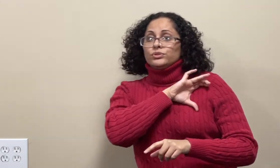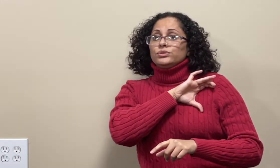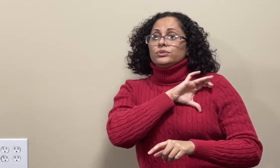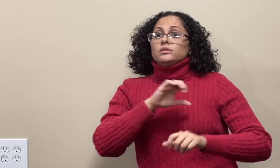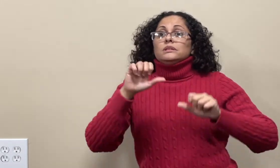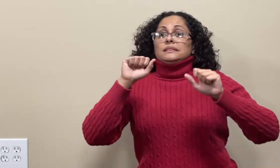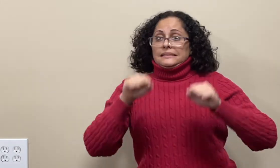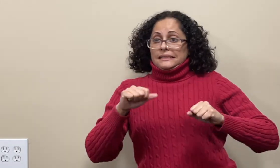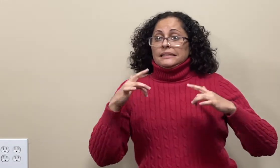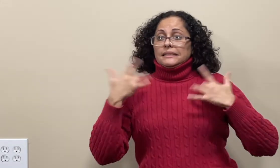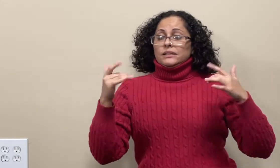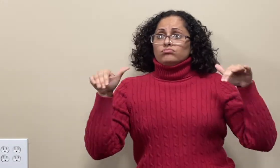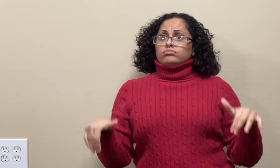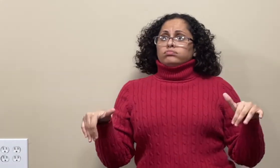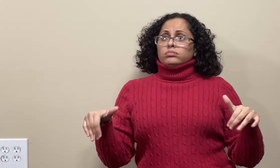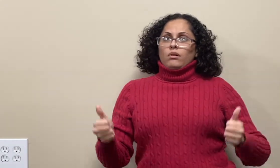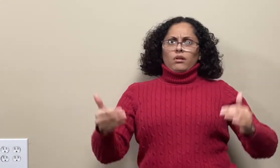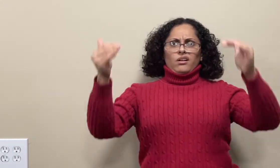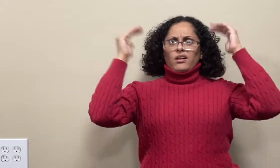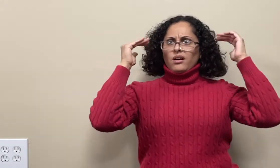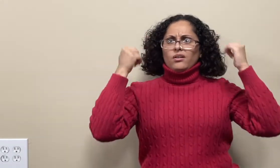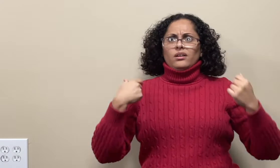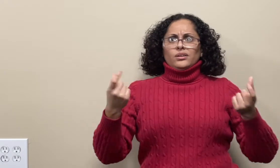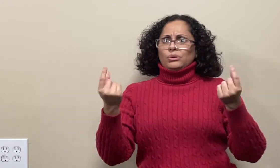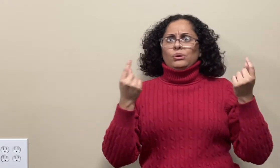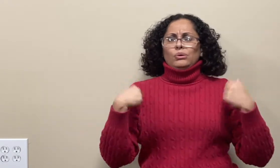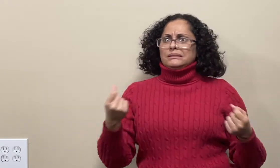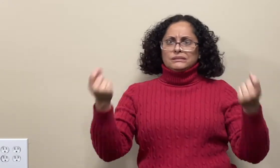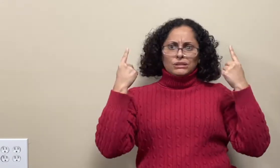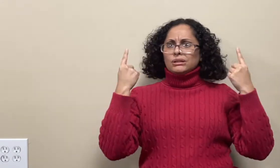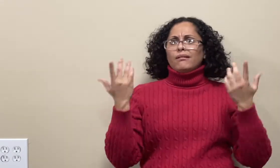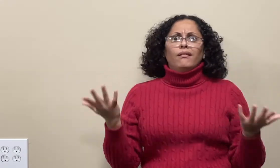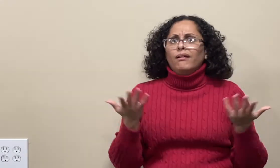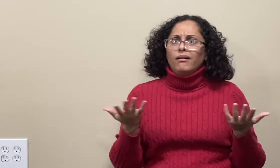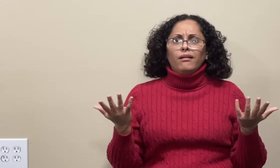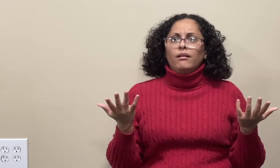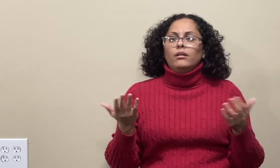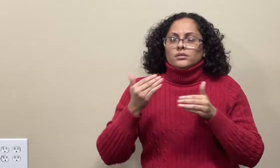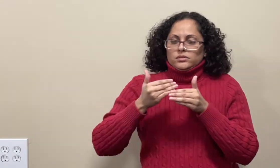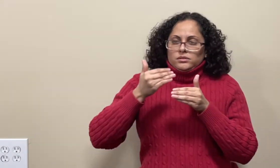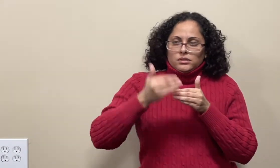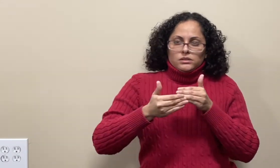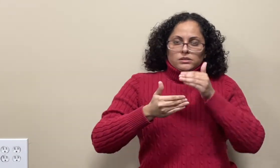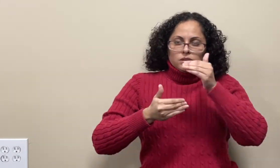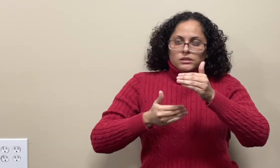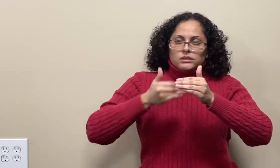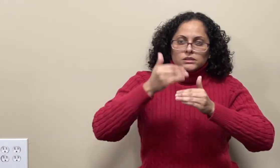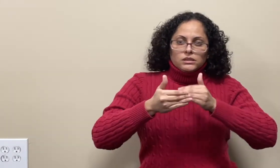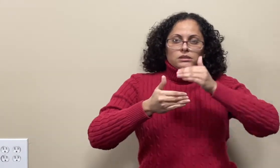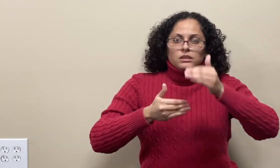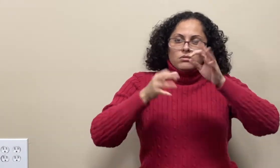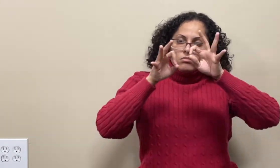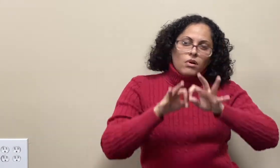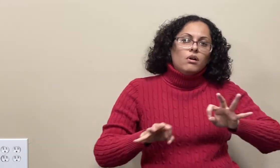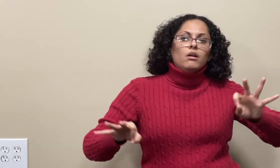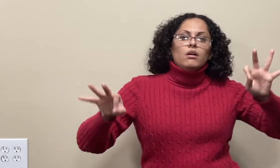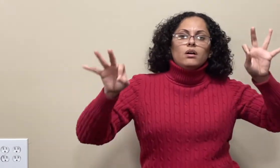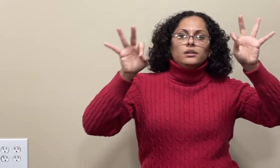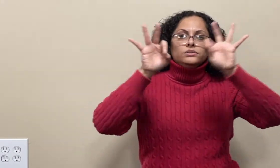feel helpless in the face of such a massive worldwide crisis, but taking small steps can help make a big difference.